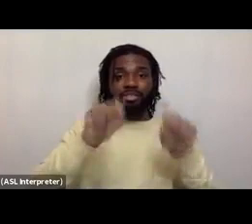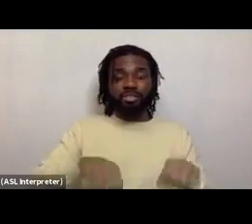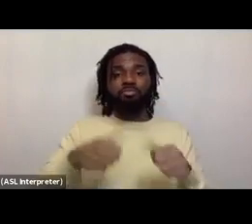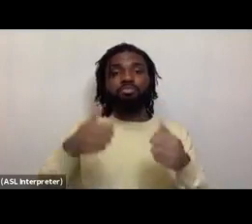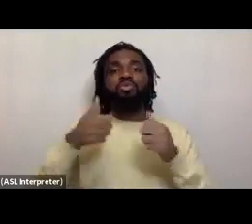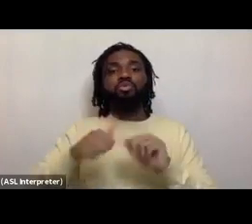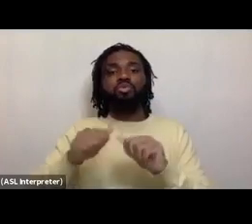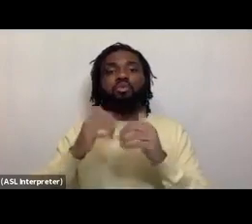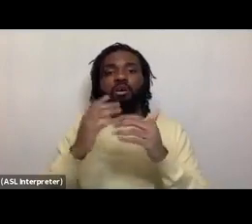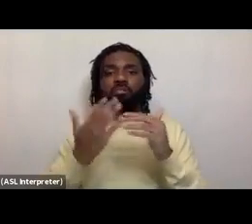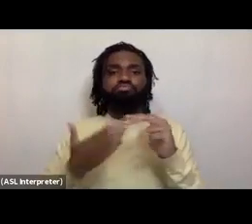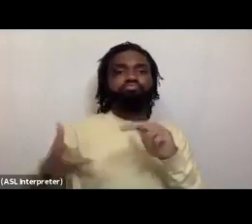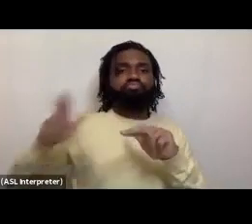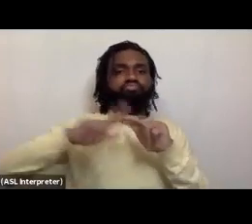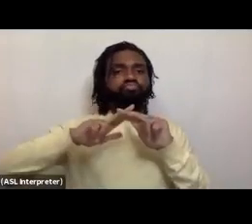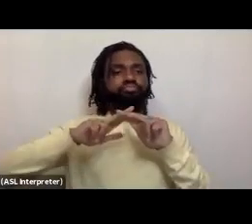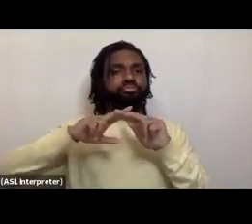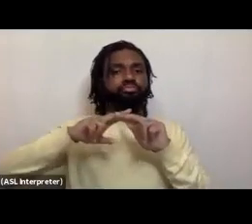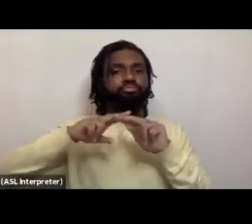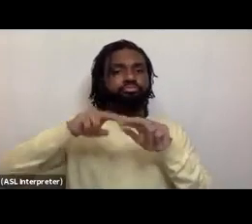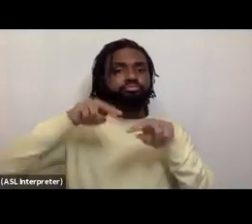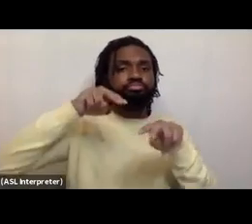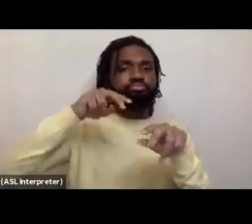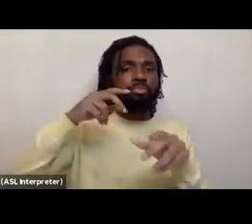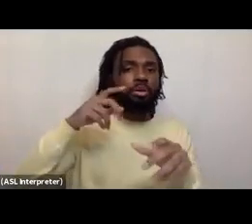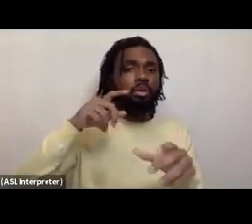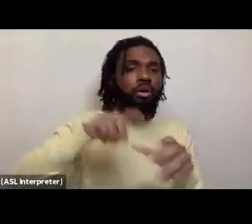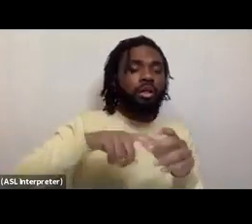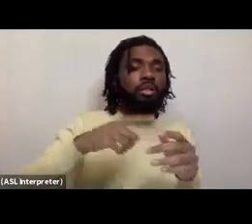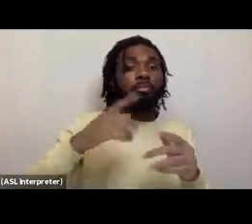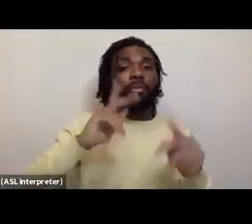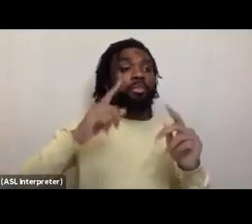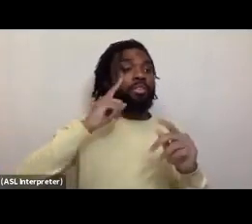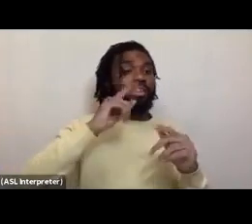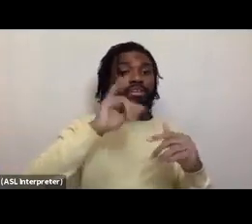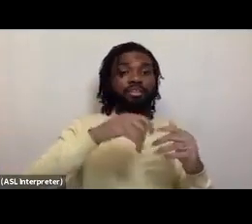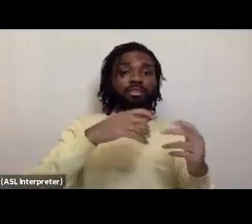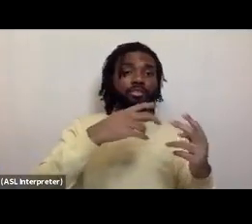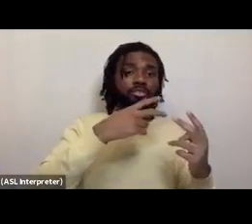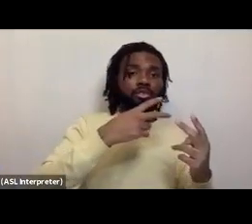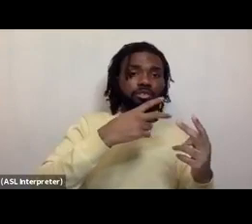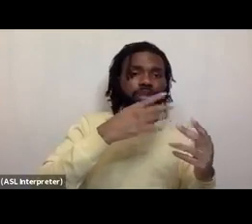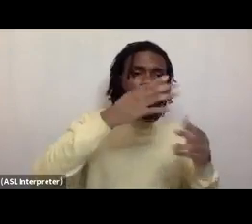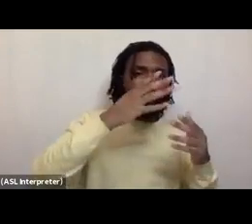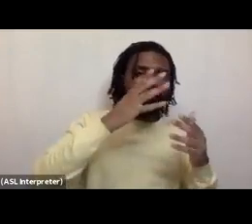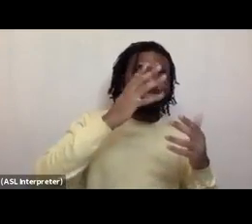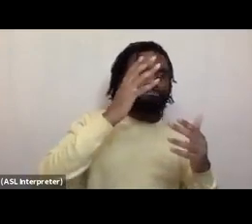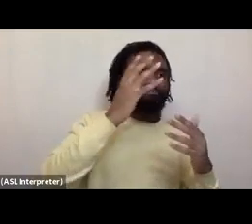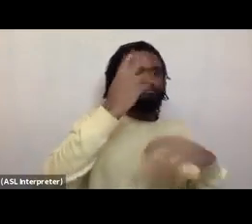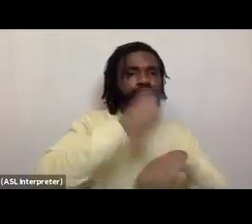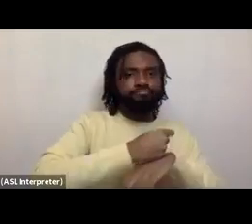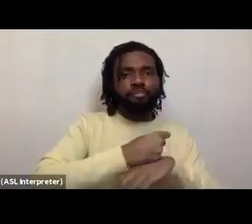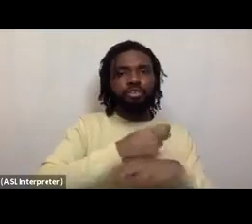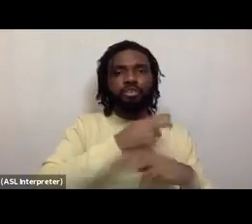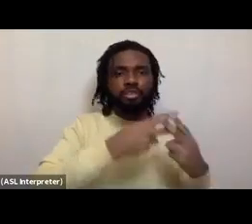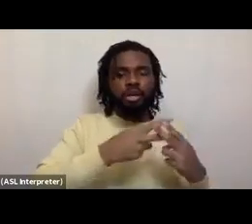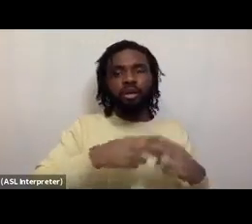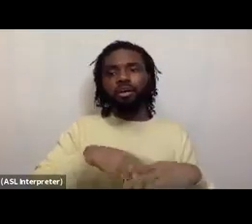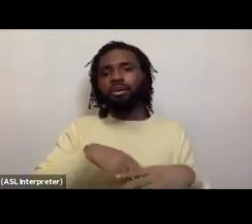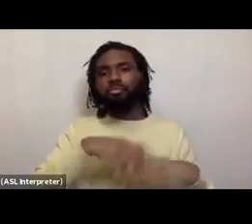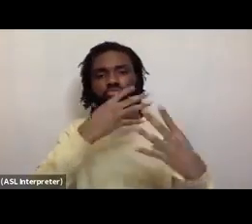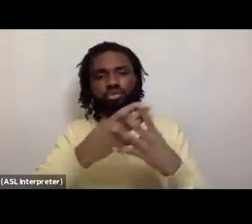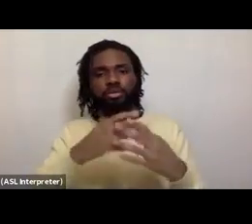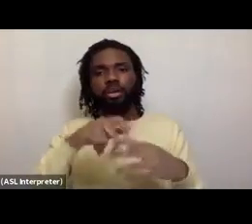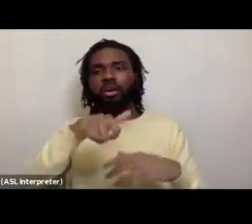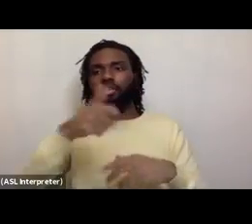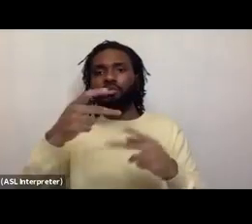it typically people think of it ending, jails, prisons, and other kind of sites of carceral